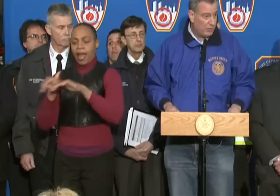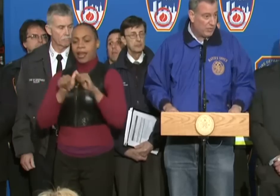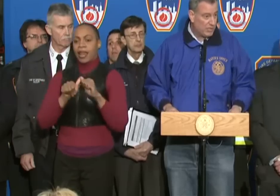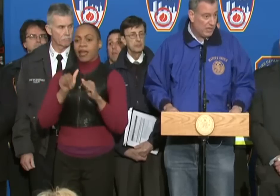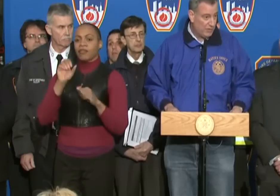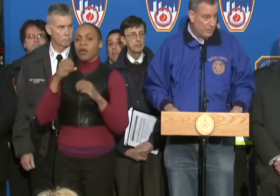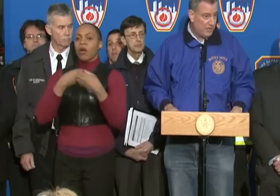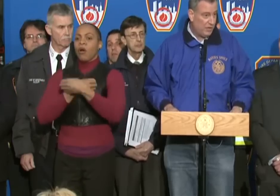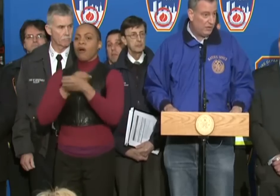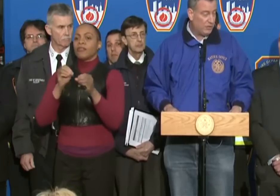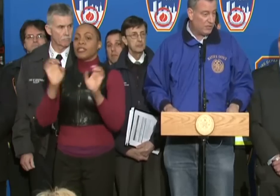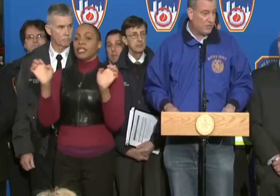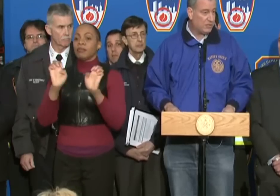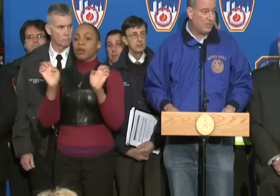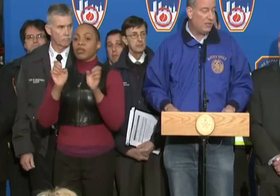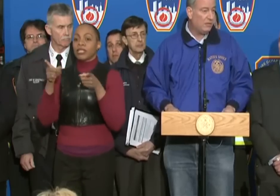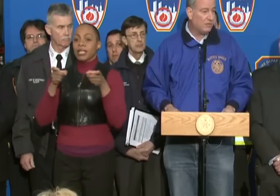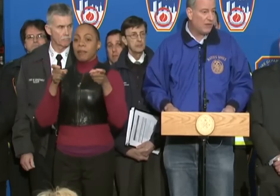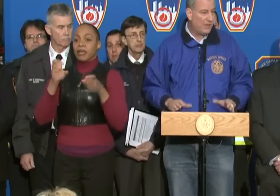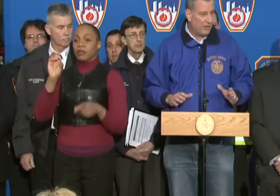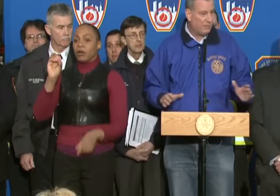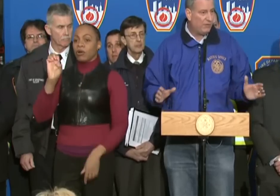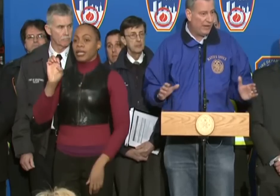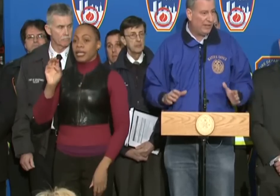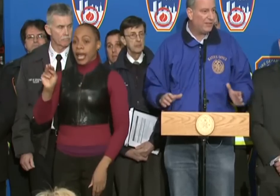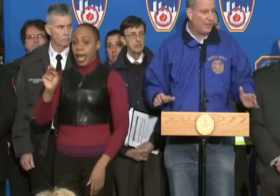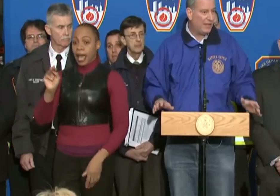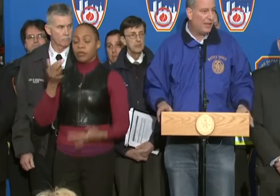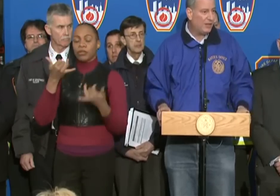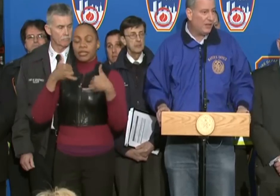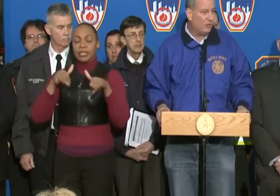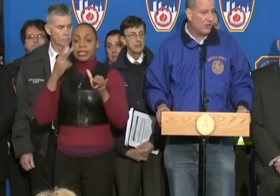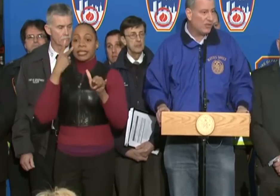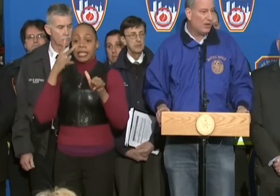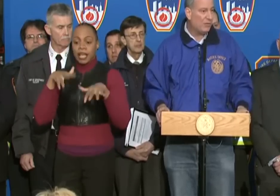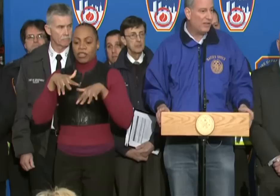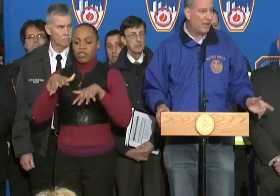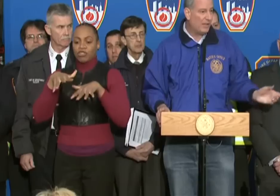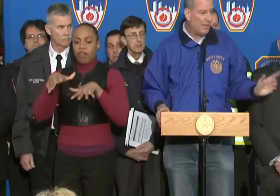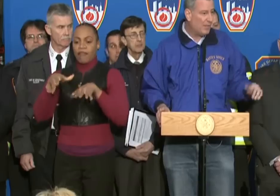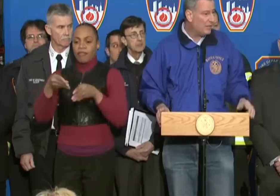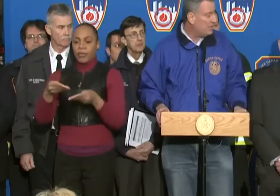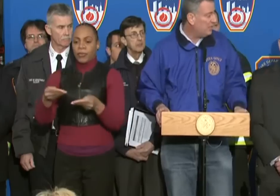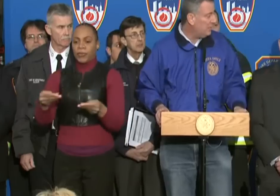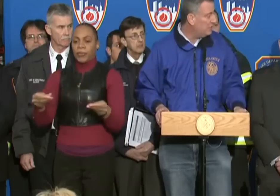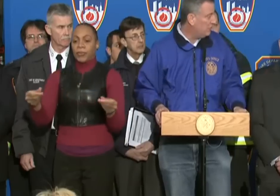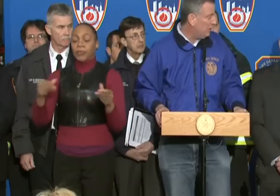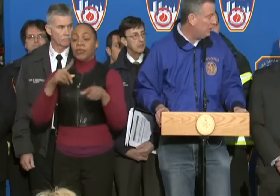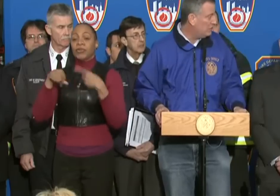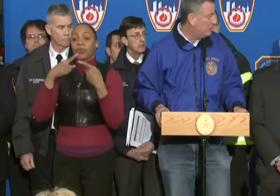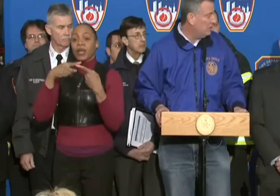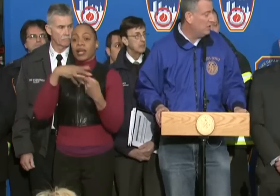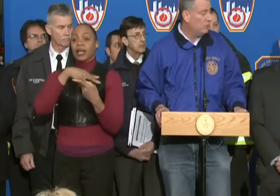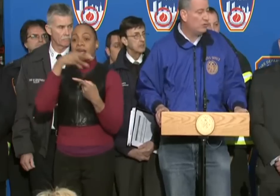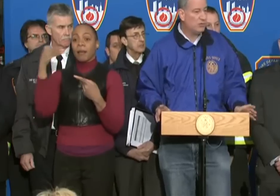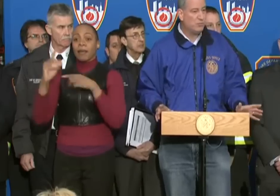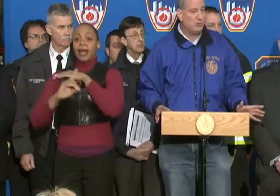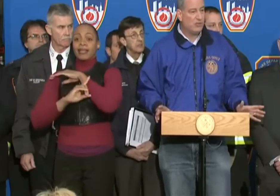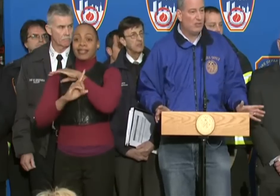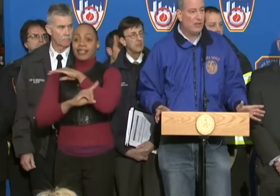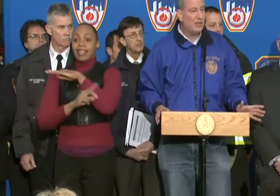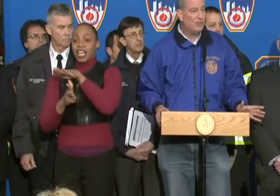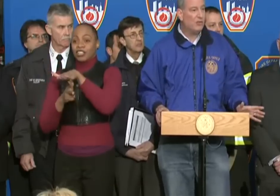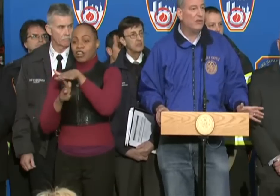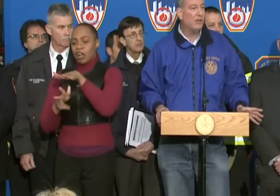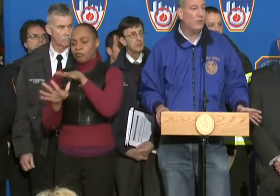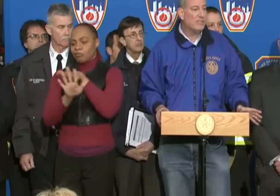after we had the press conference there, and you could still see traffic finally thinning out at the end of rush hour. By the time I came out of the sanitation garage, which was